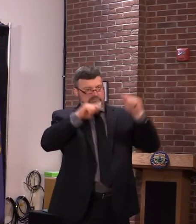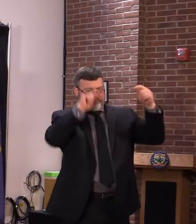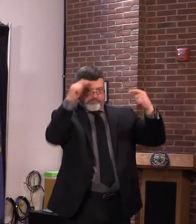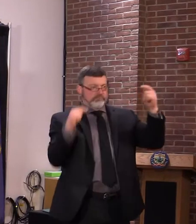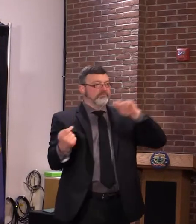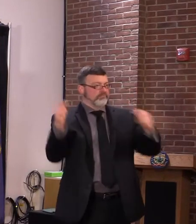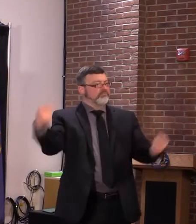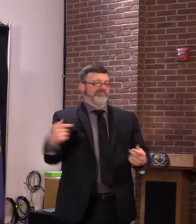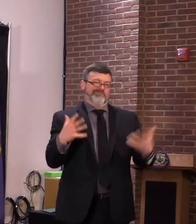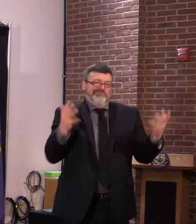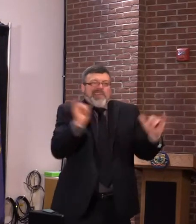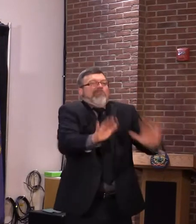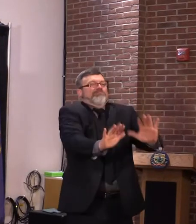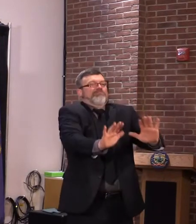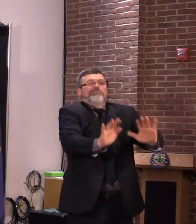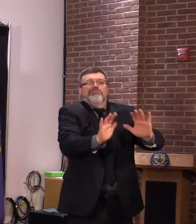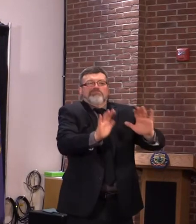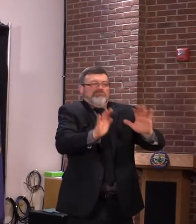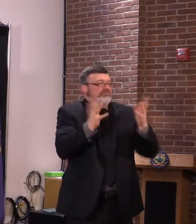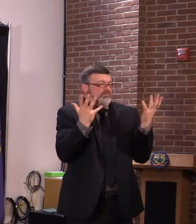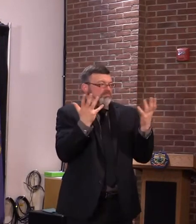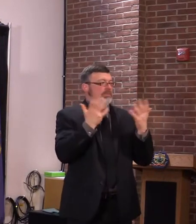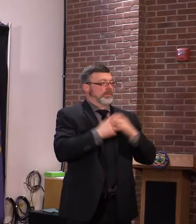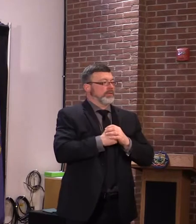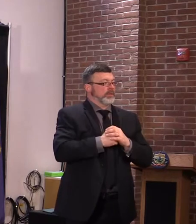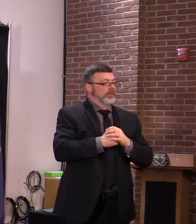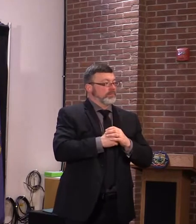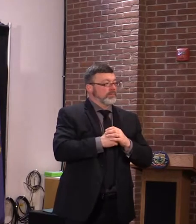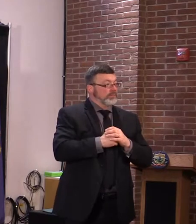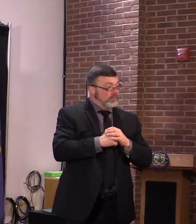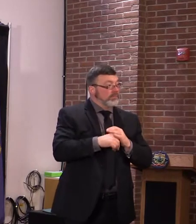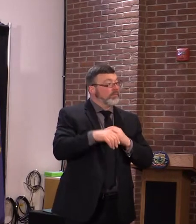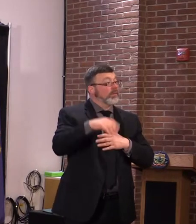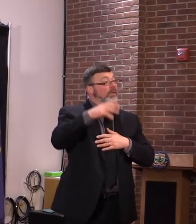many infections still, and compelling